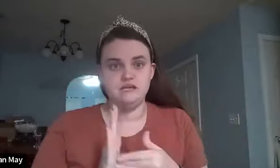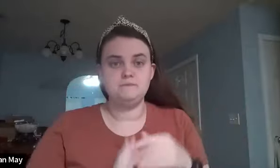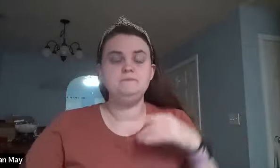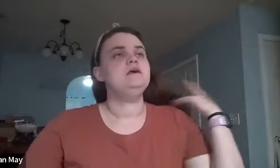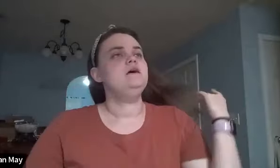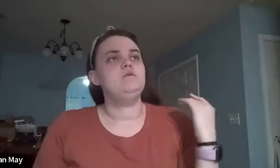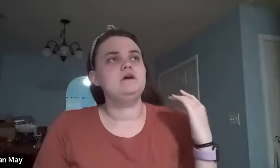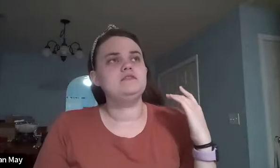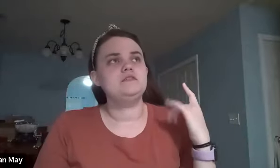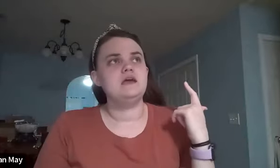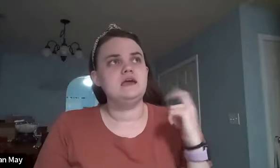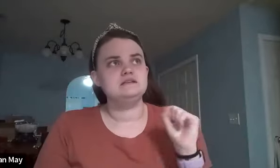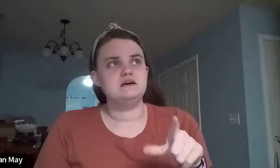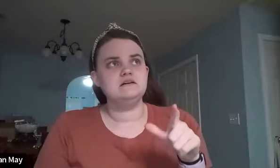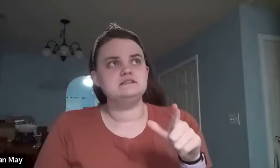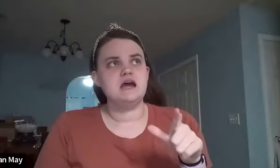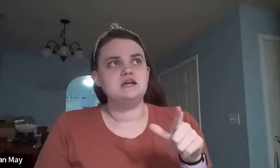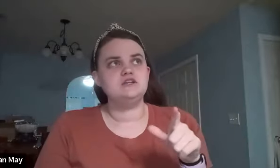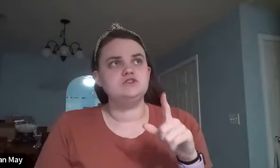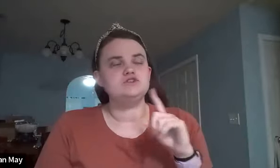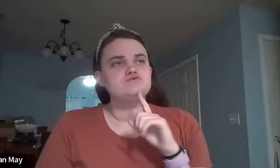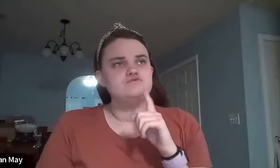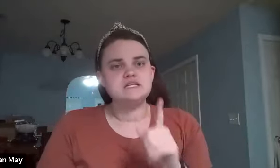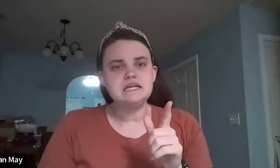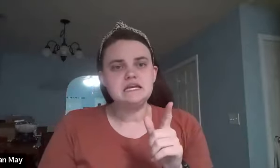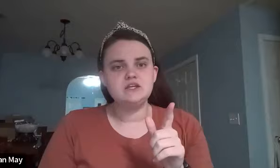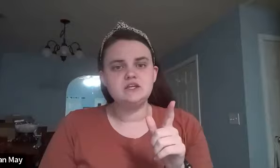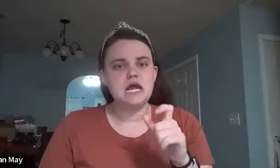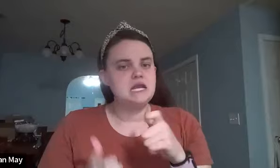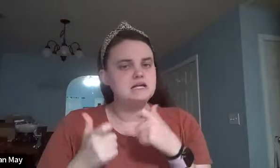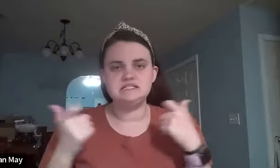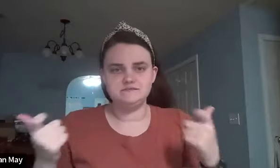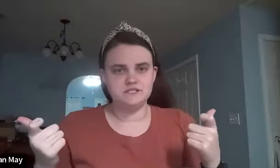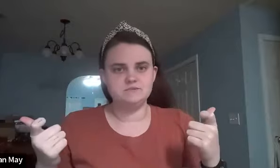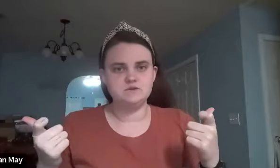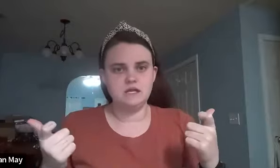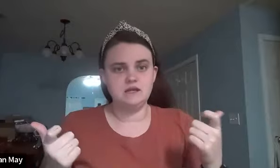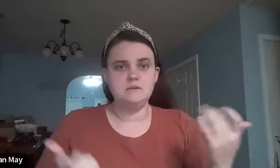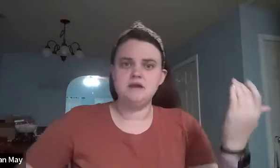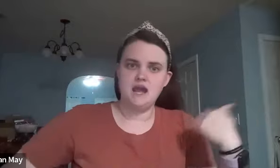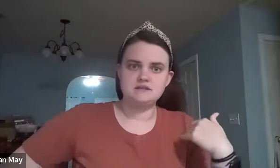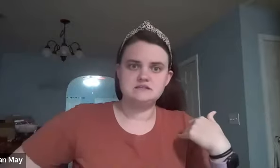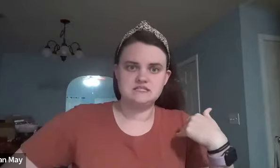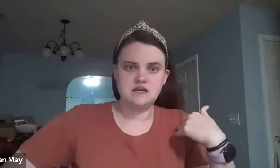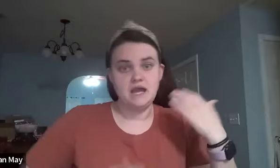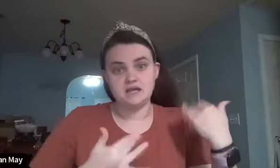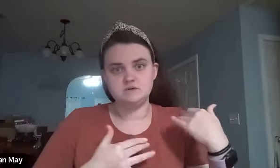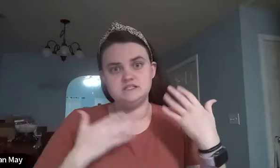again. With ASL is that there's really not a difference between past words and